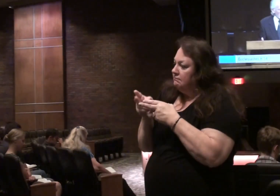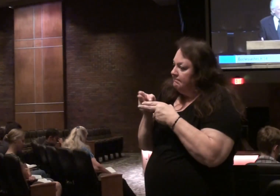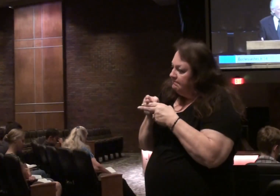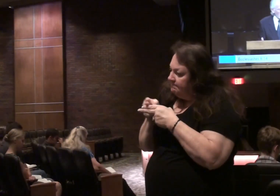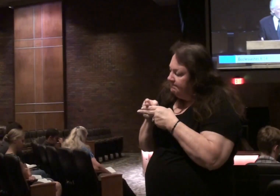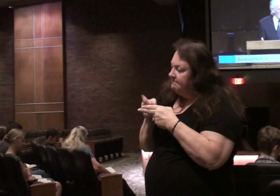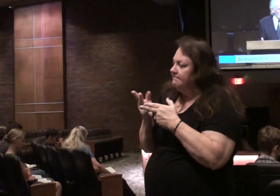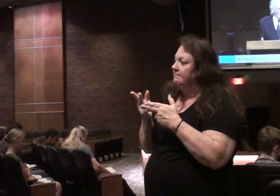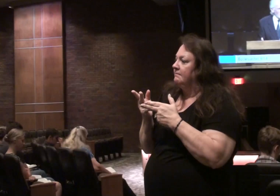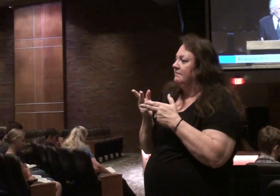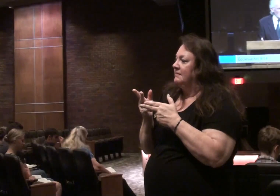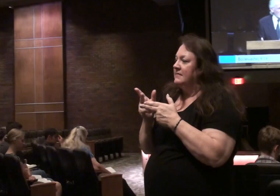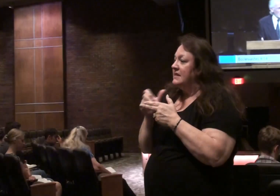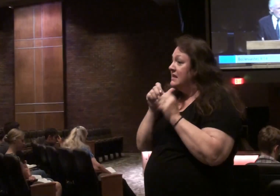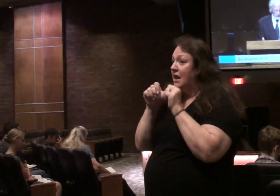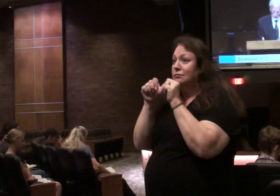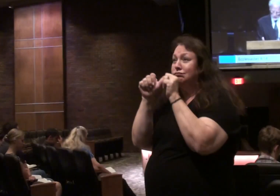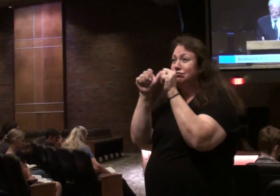temporary.